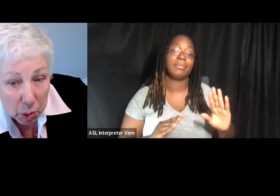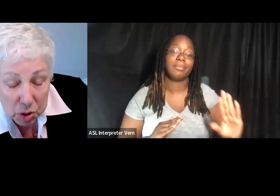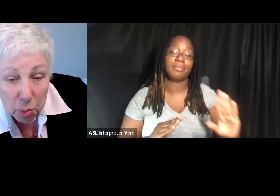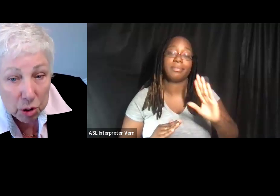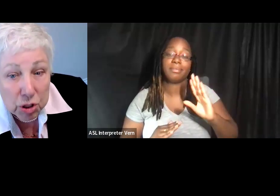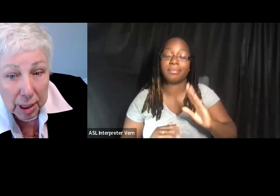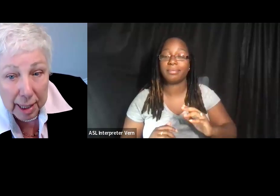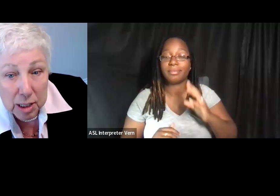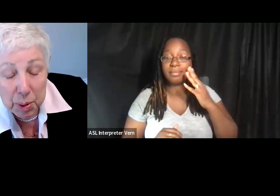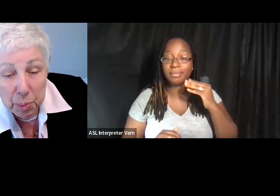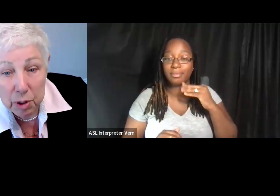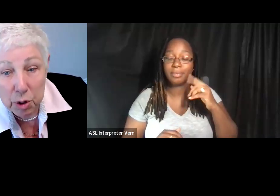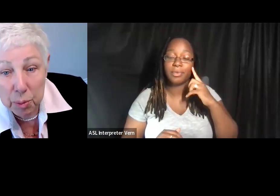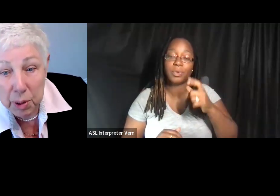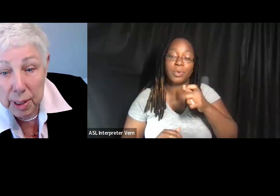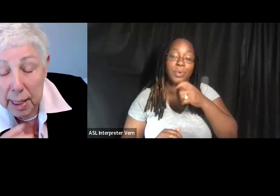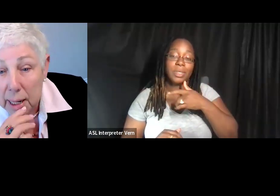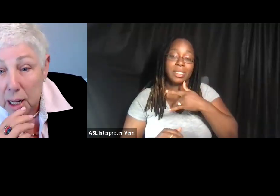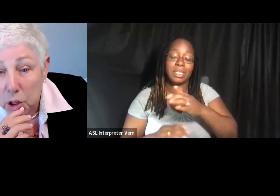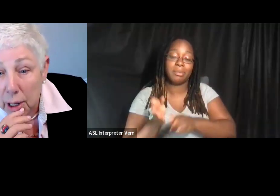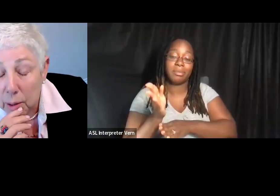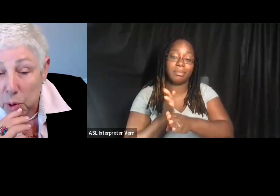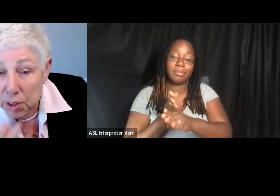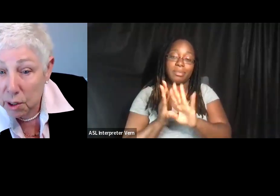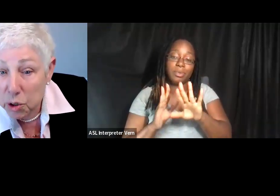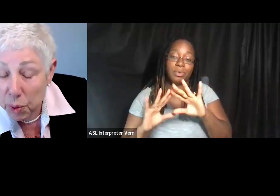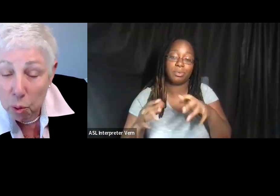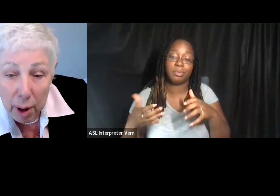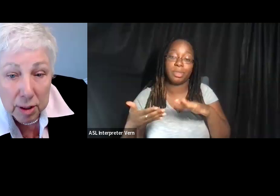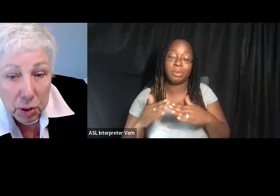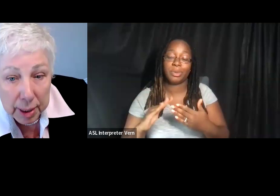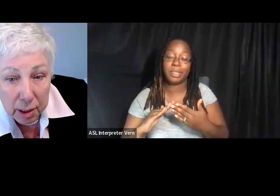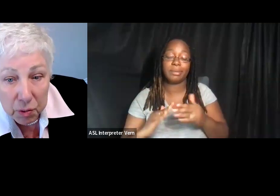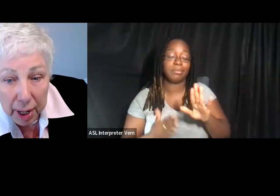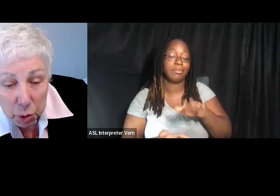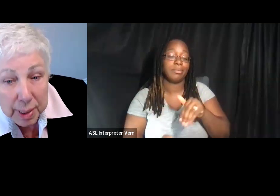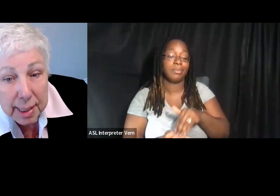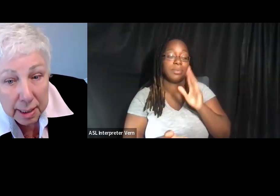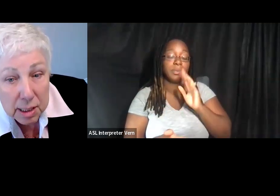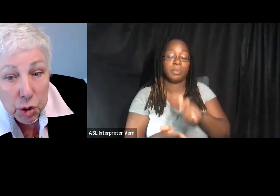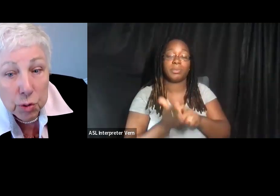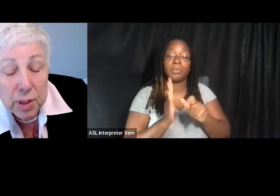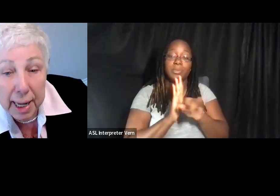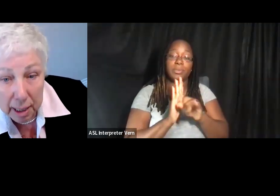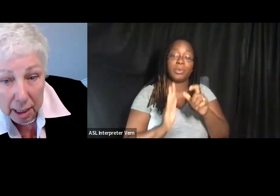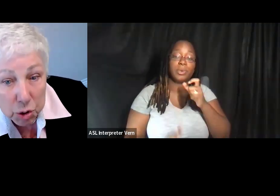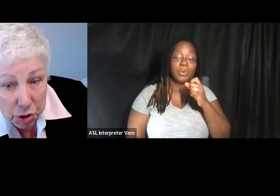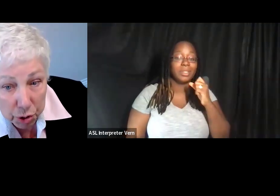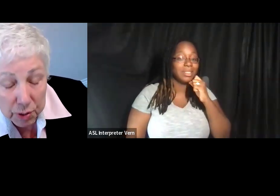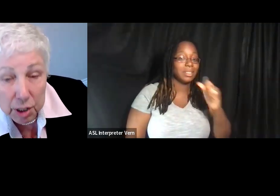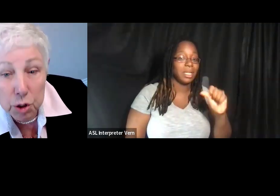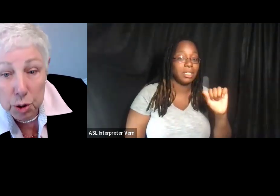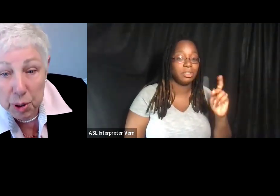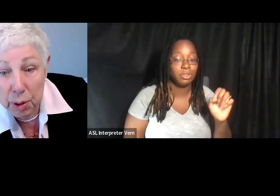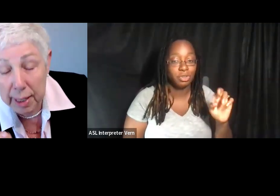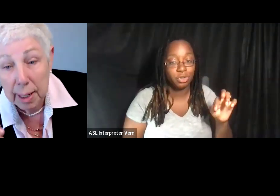of the most marginalized people in your community. Your center is required to identify who is unserved and